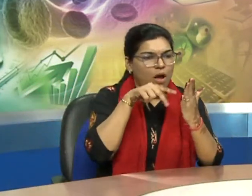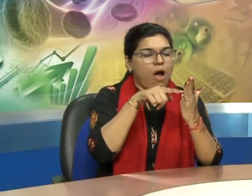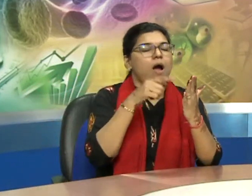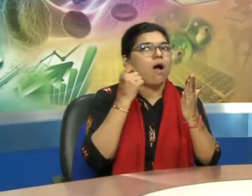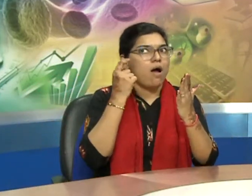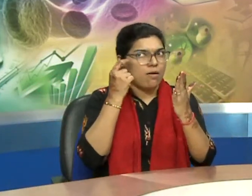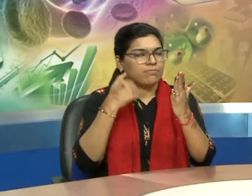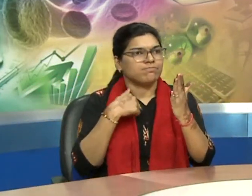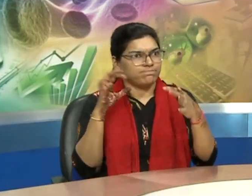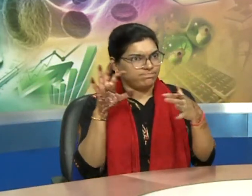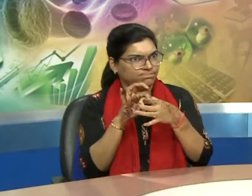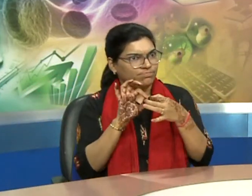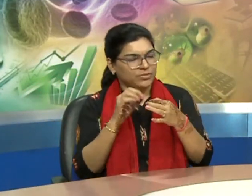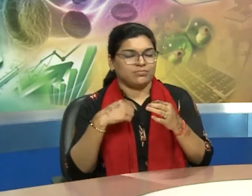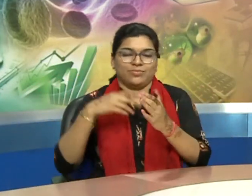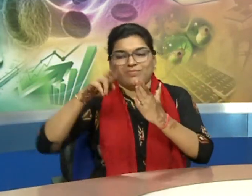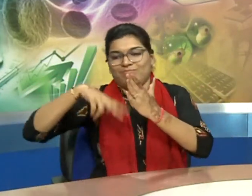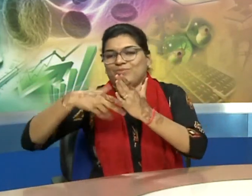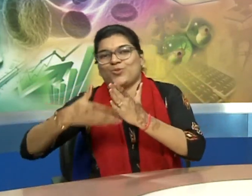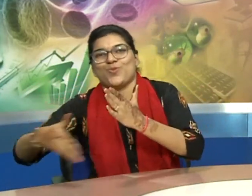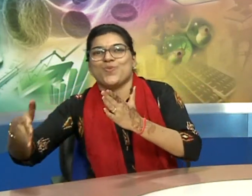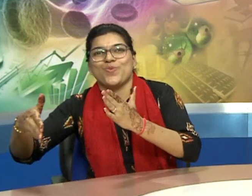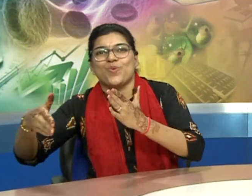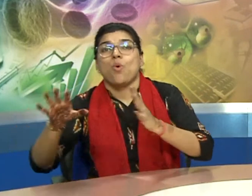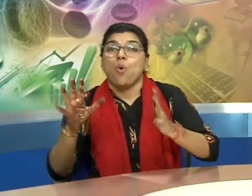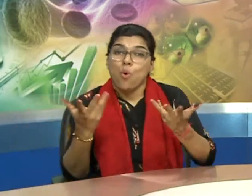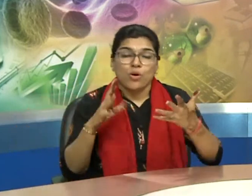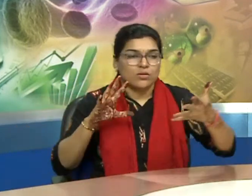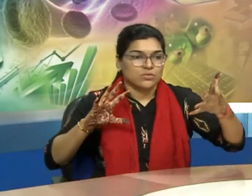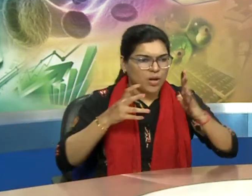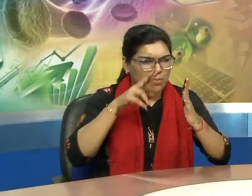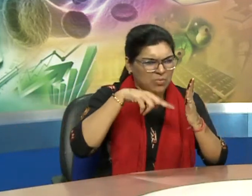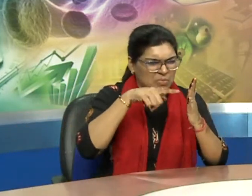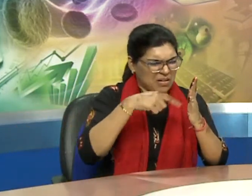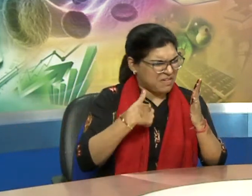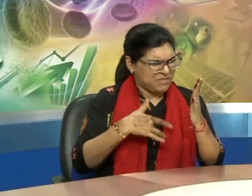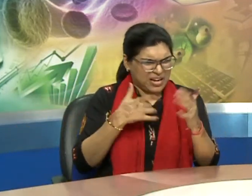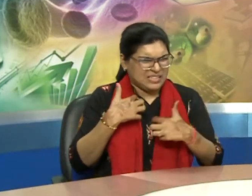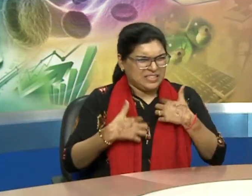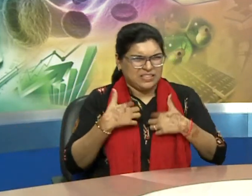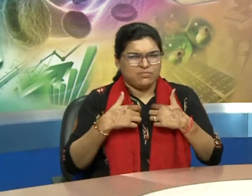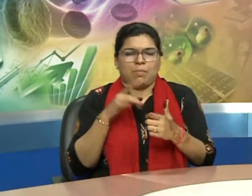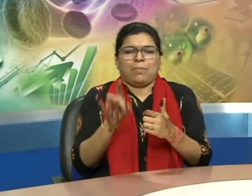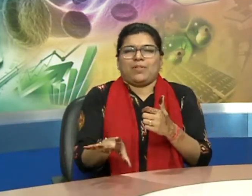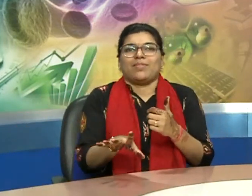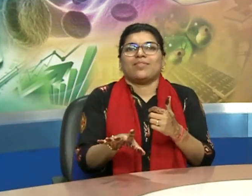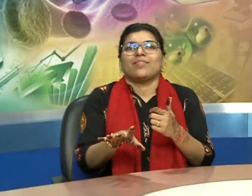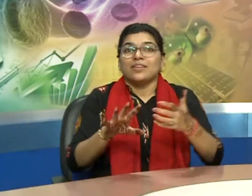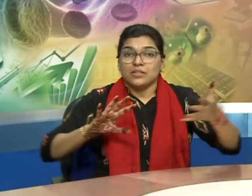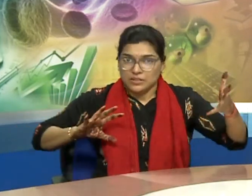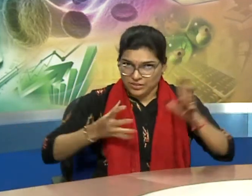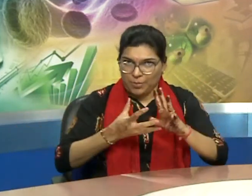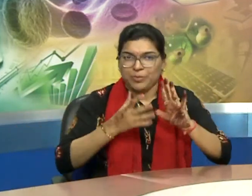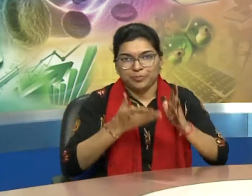And also it prepares accession lists, different bulletins,